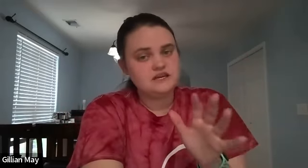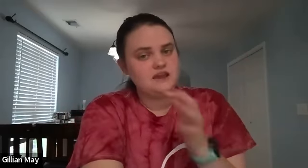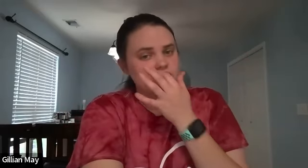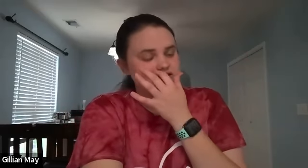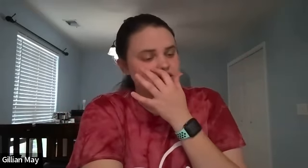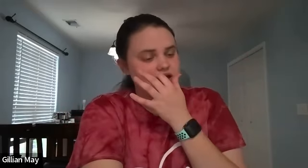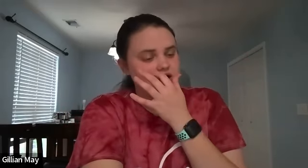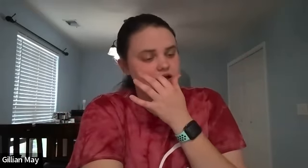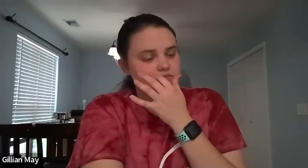Usually during